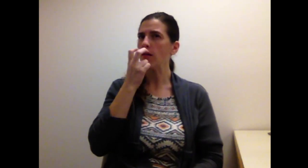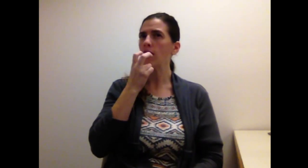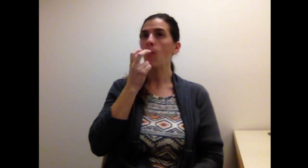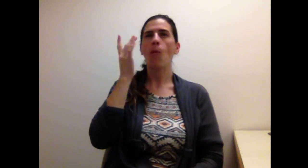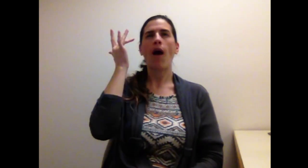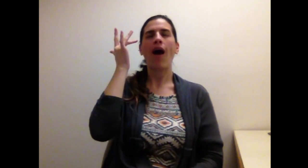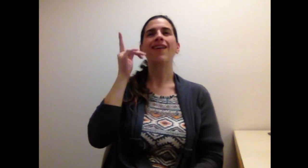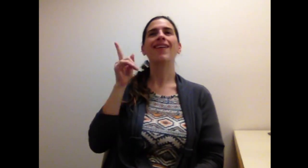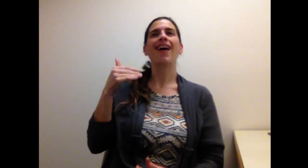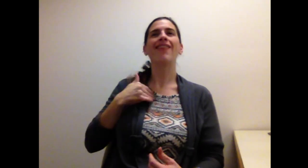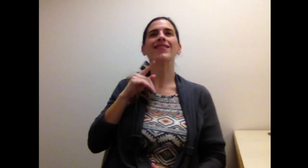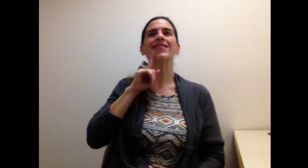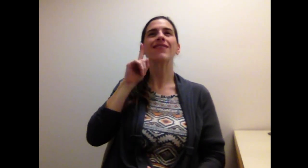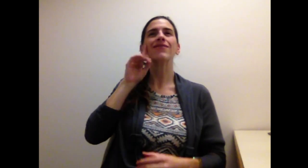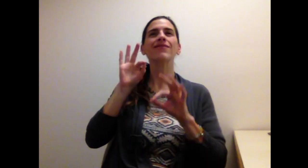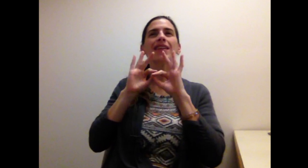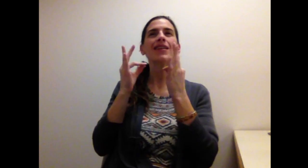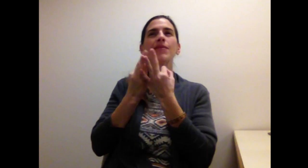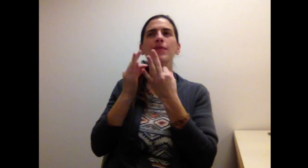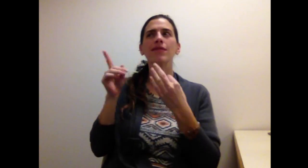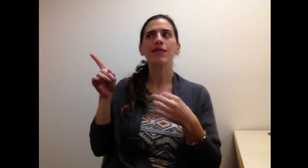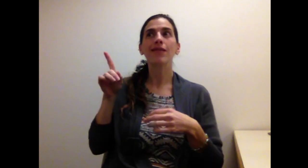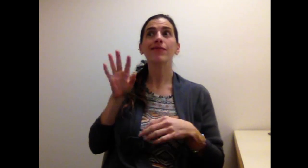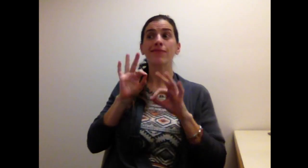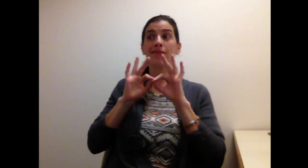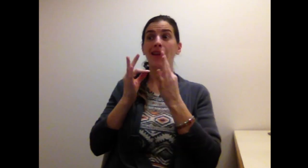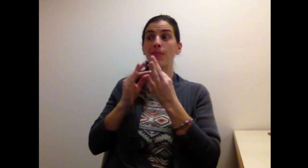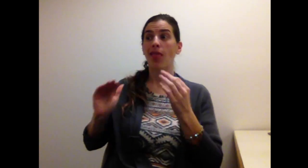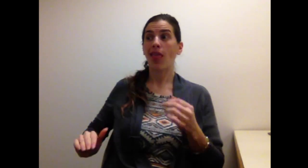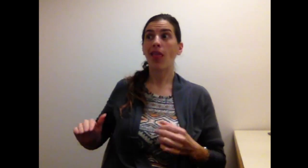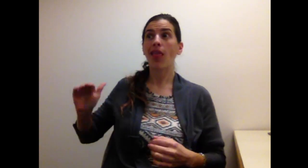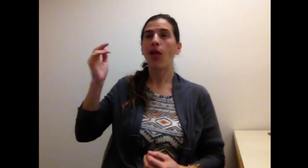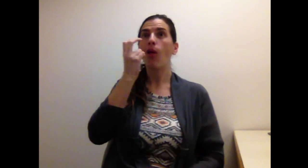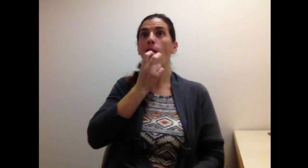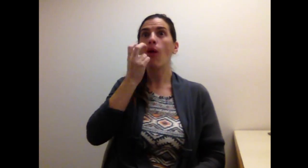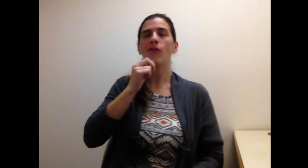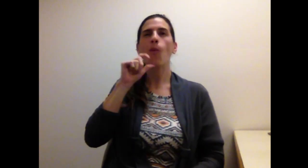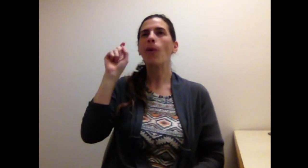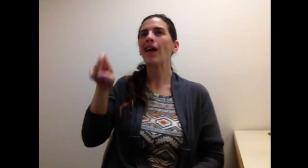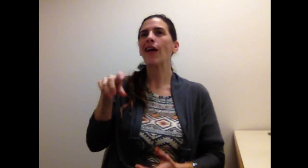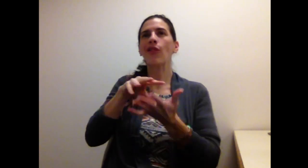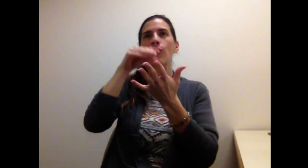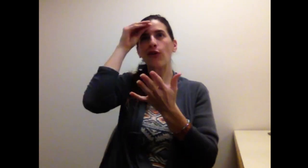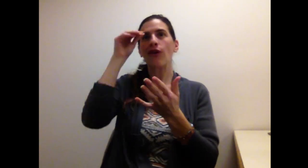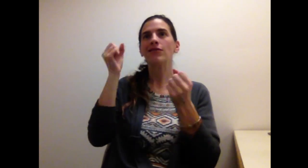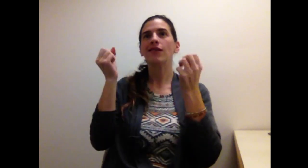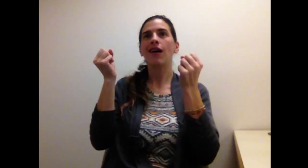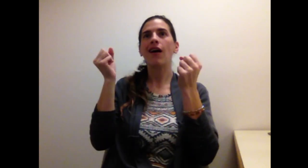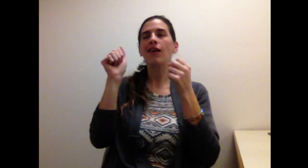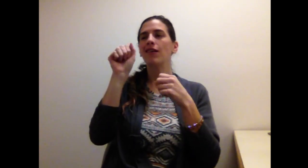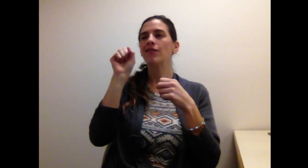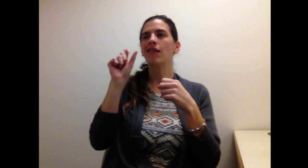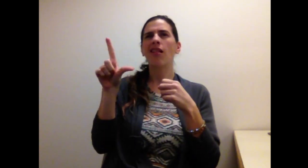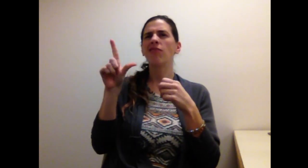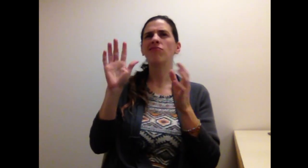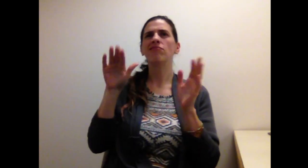oral because he had a deaf family that grew up oral and didn't learn or use sign